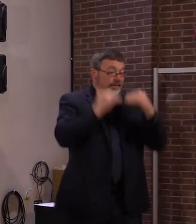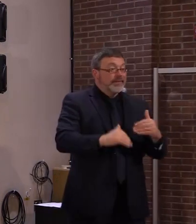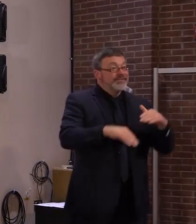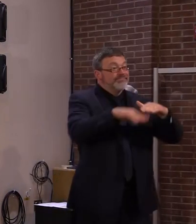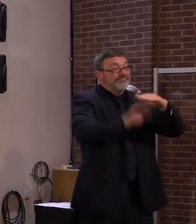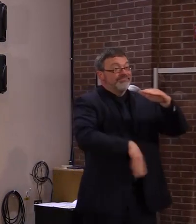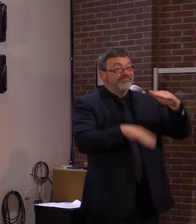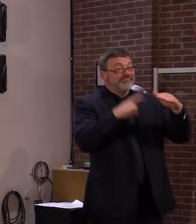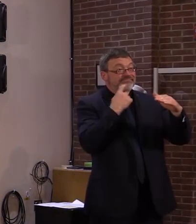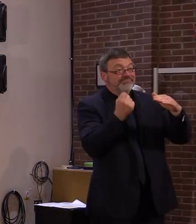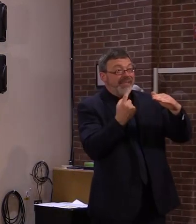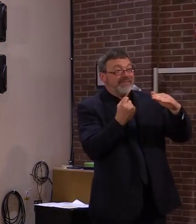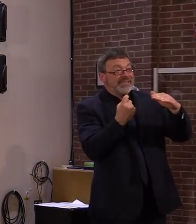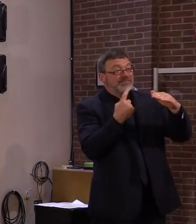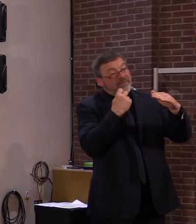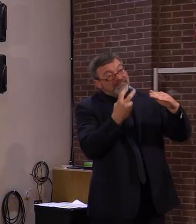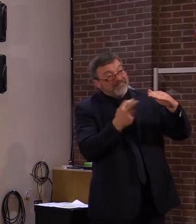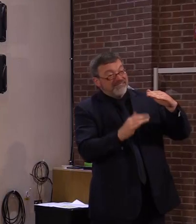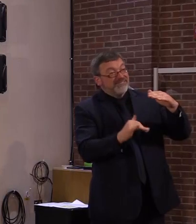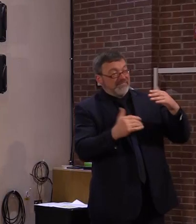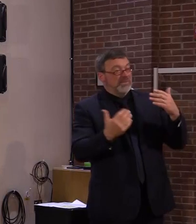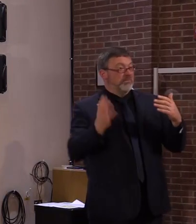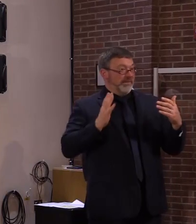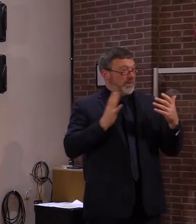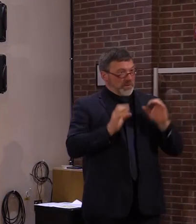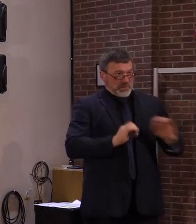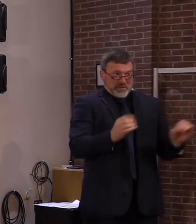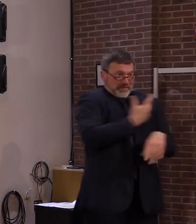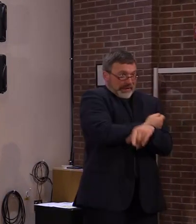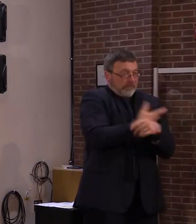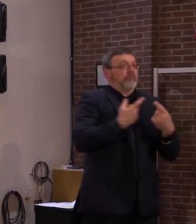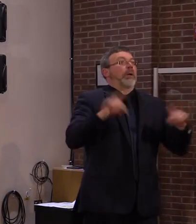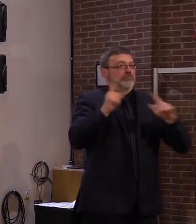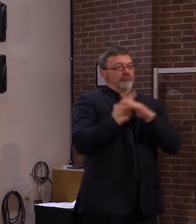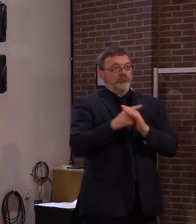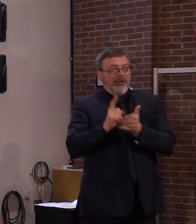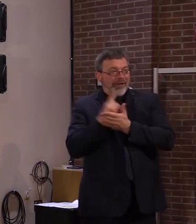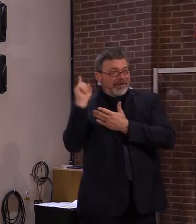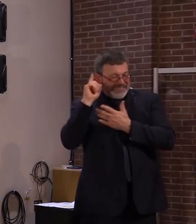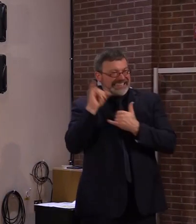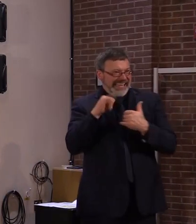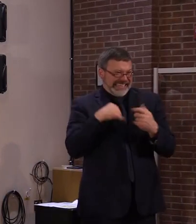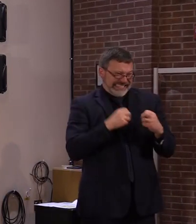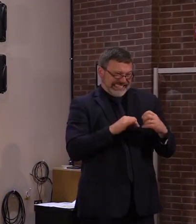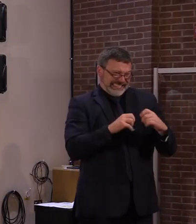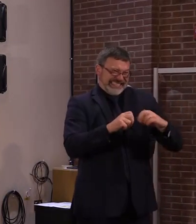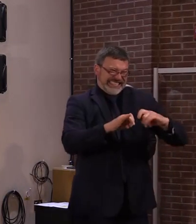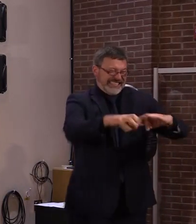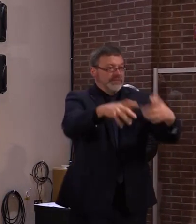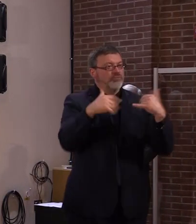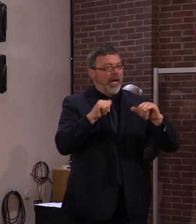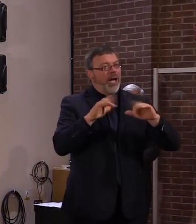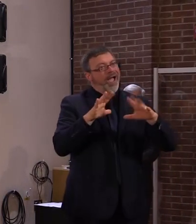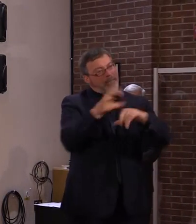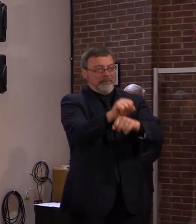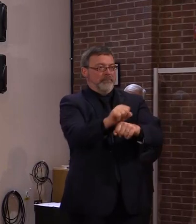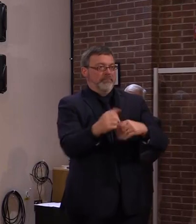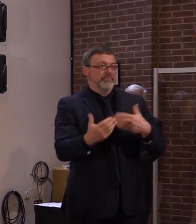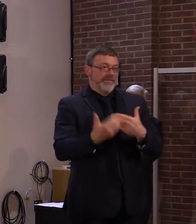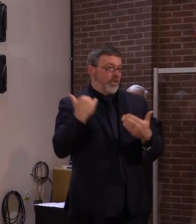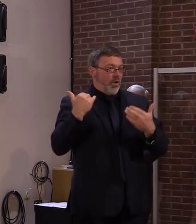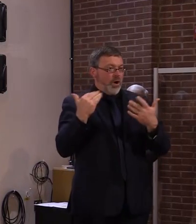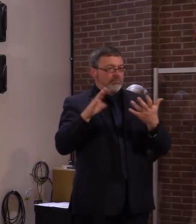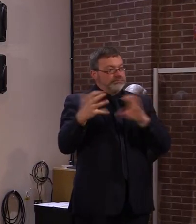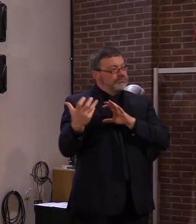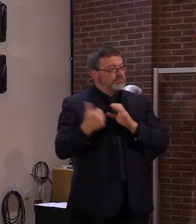recent surge. But fortunately, 44,000 children ages 5 to 11 are now eligible for